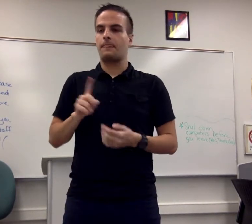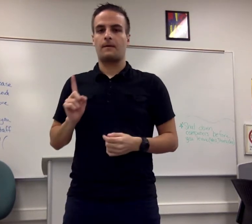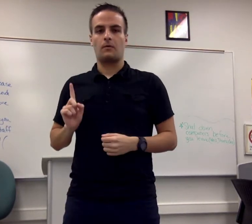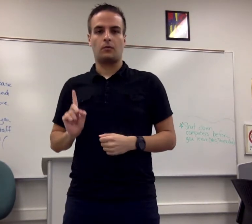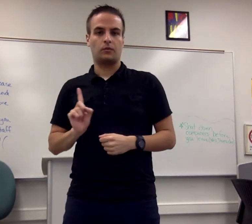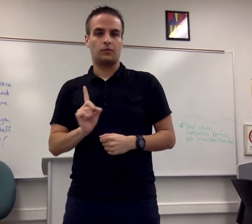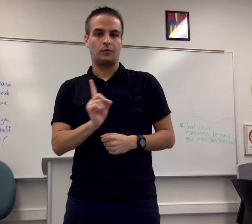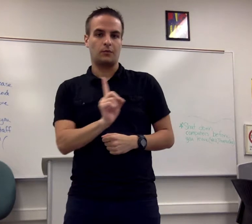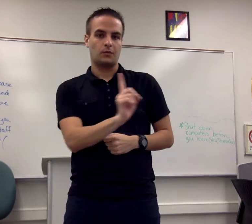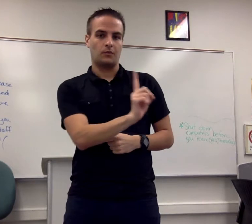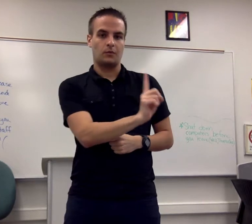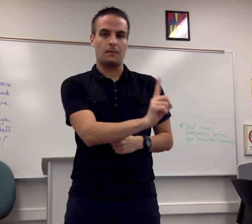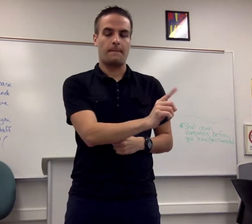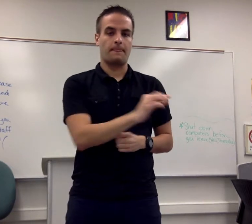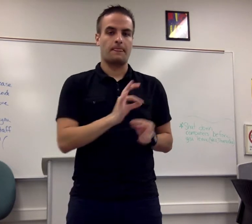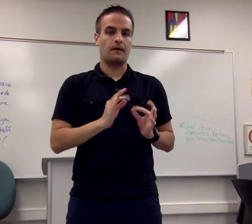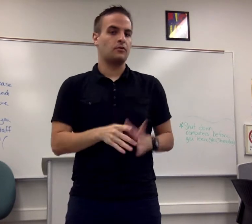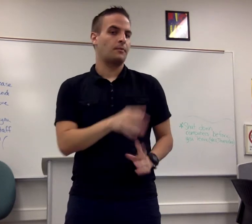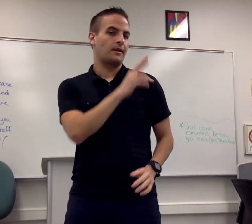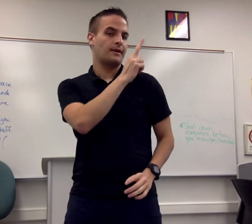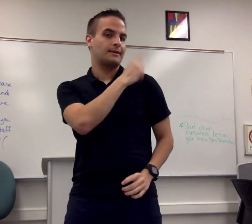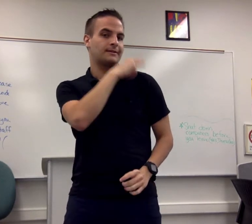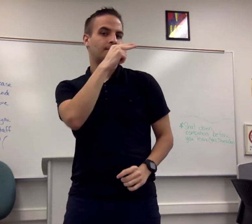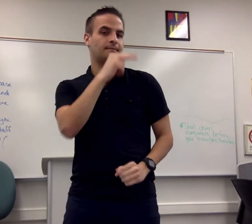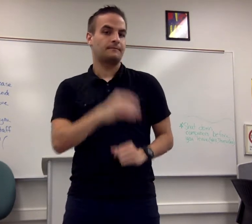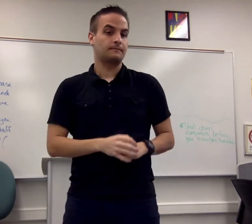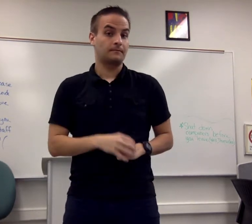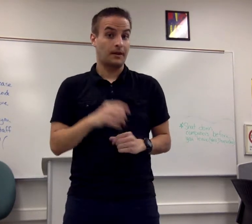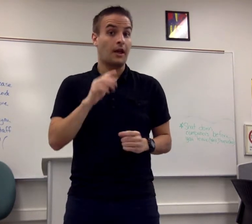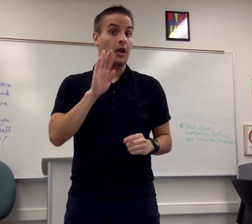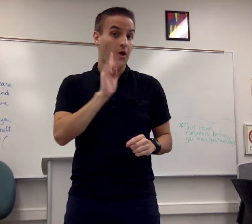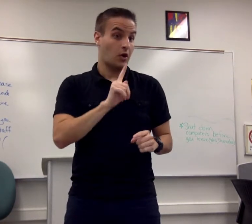up to the interpreter, tapped them, said, your turn.